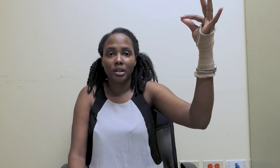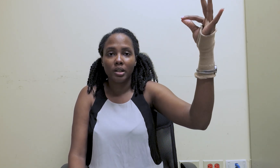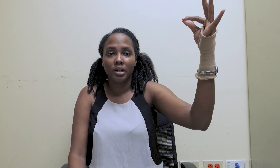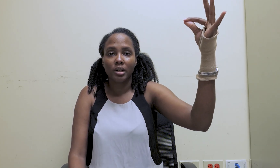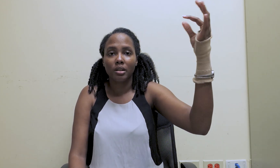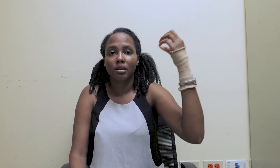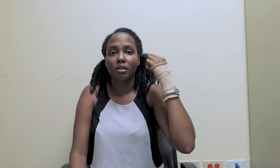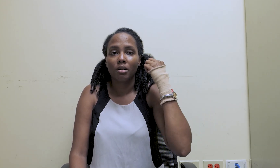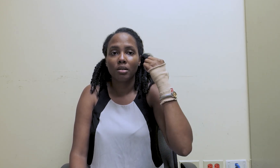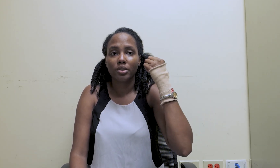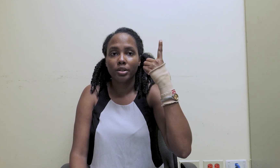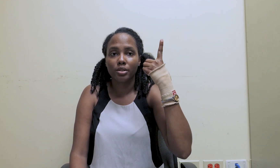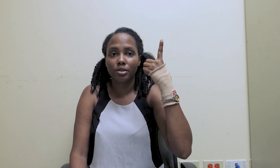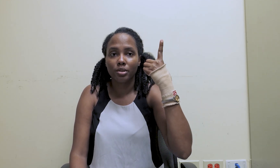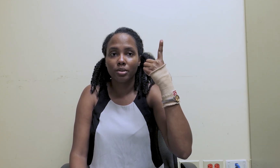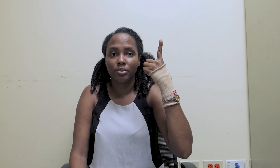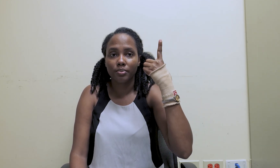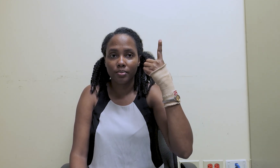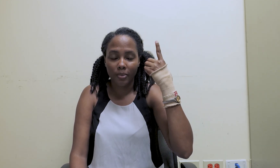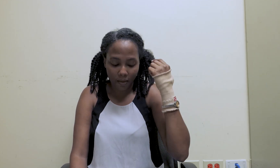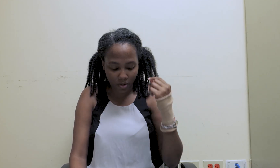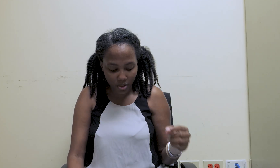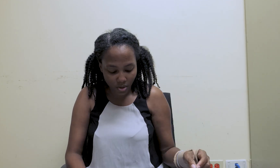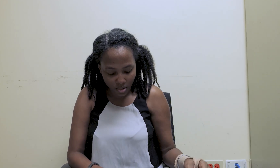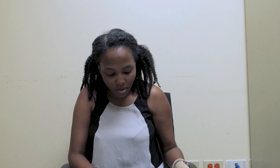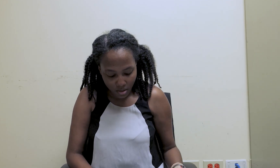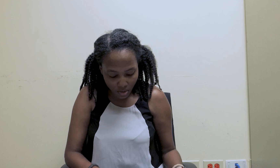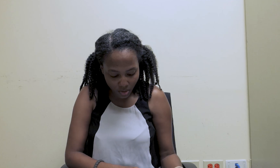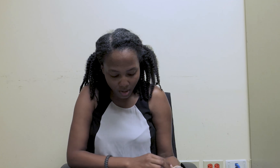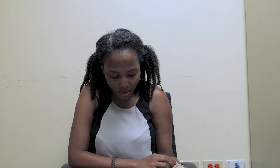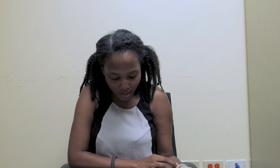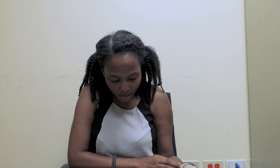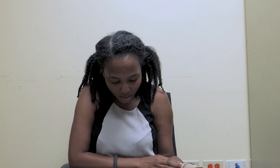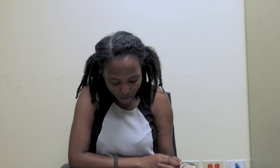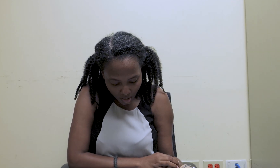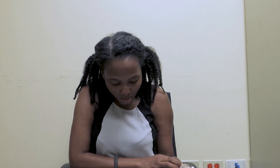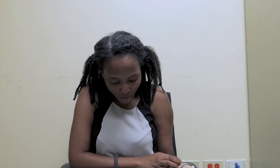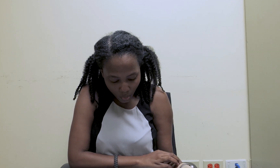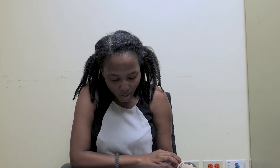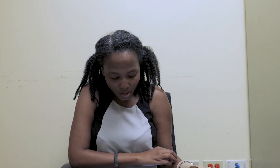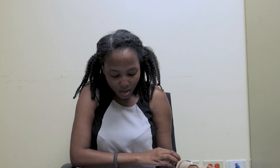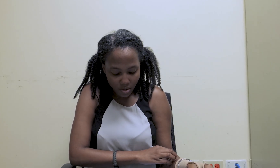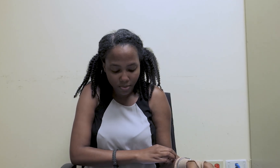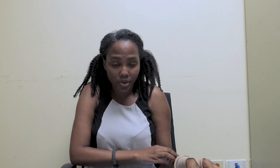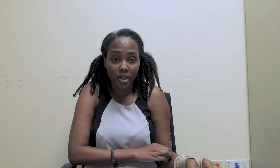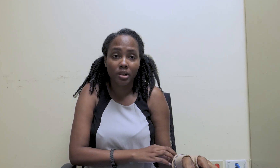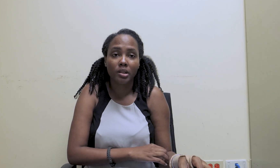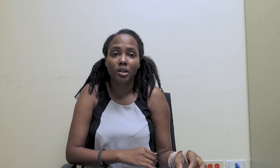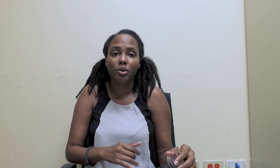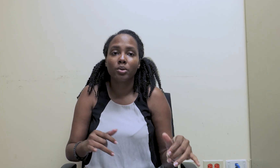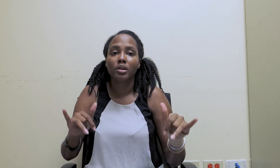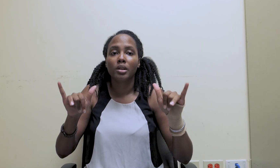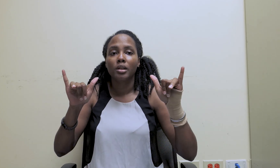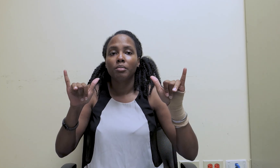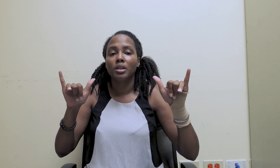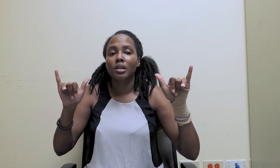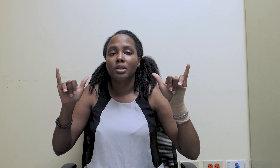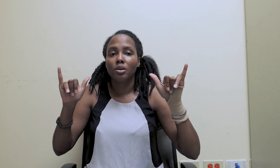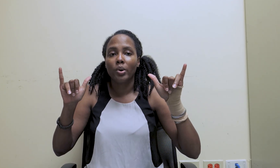barely understood. Very good. Now the next line. Now we are not afraid. Now make the letter Y